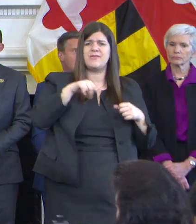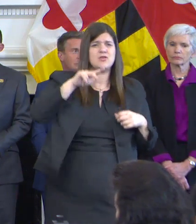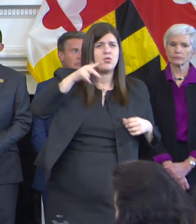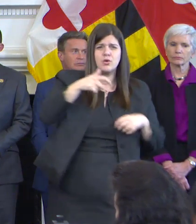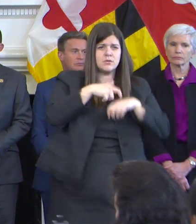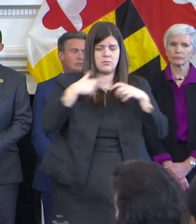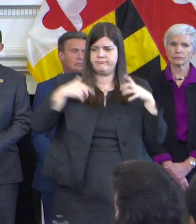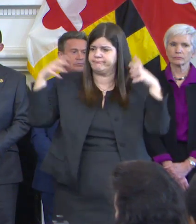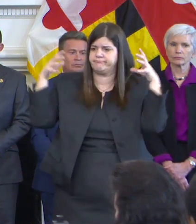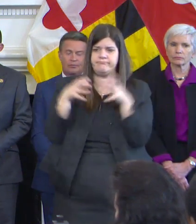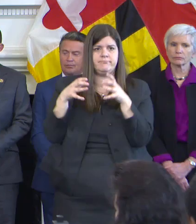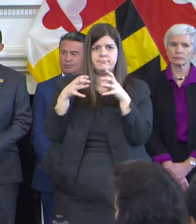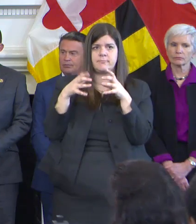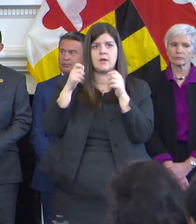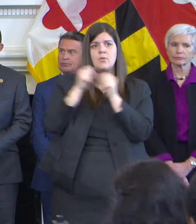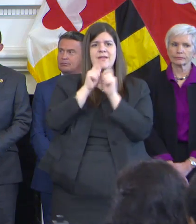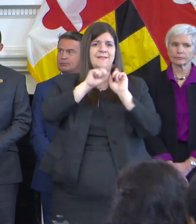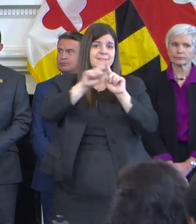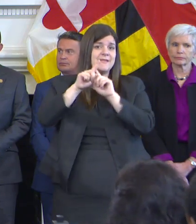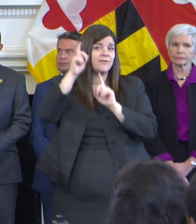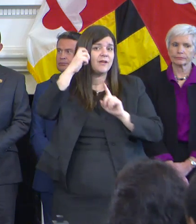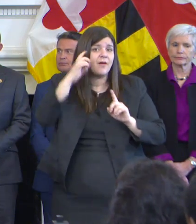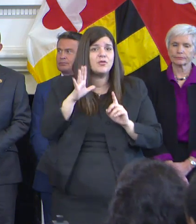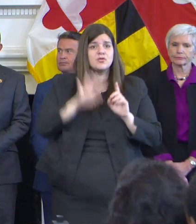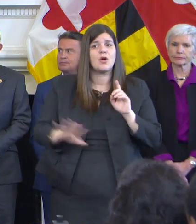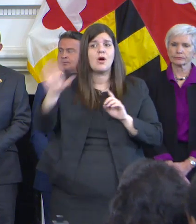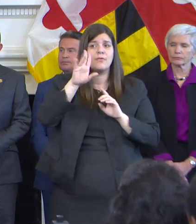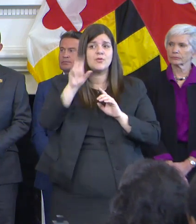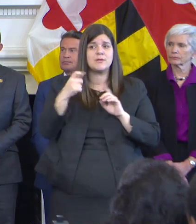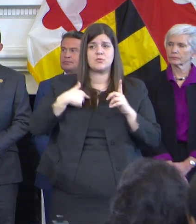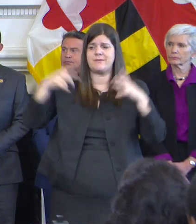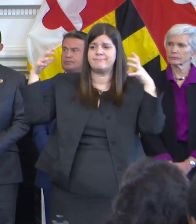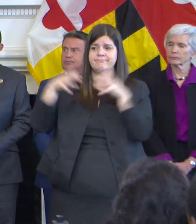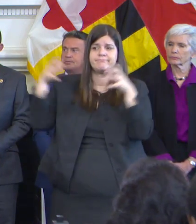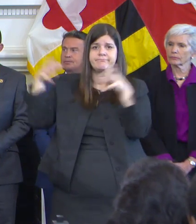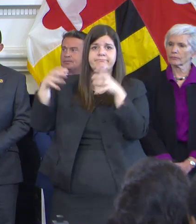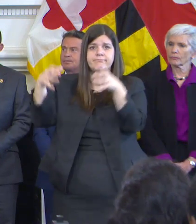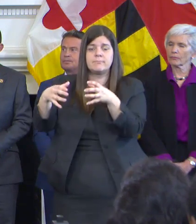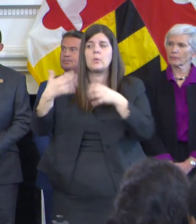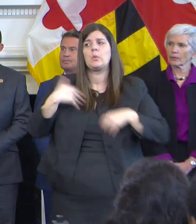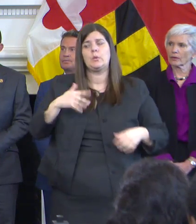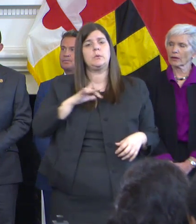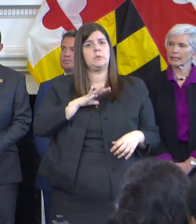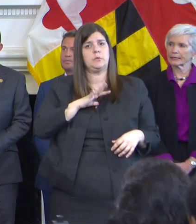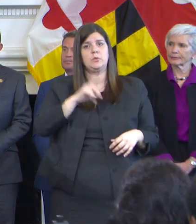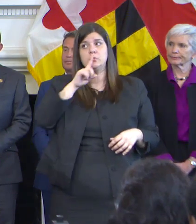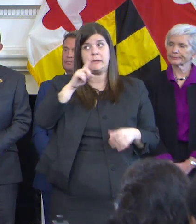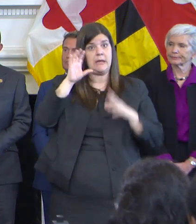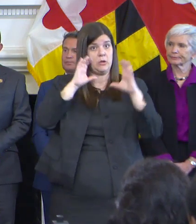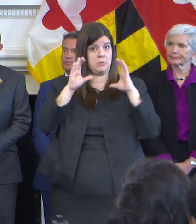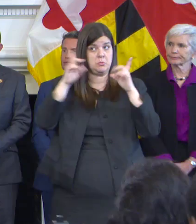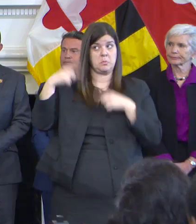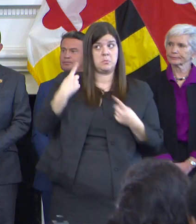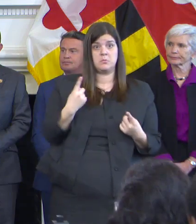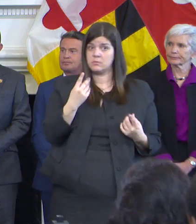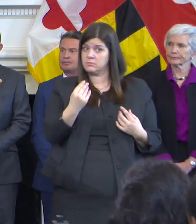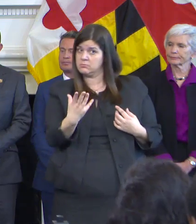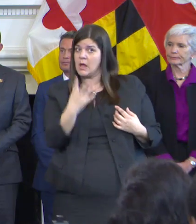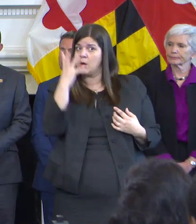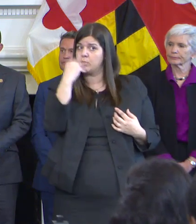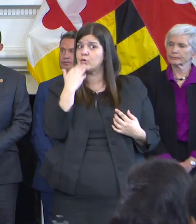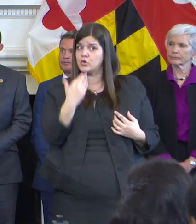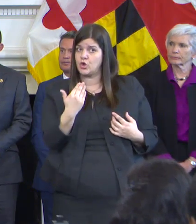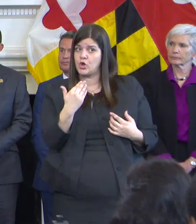the country, with all of the top officials. And so the communication has been pretty good. I'm not sure all the